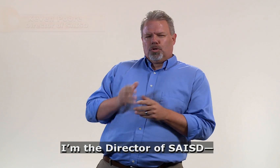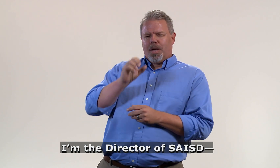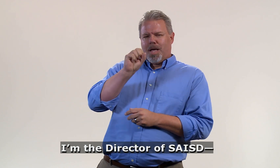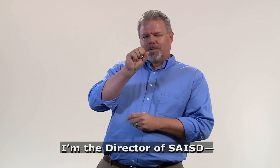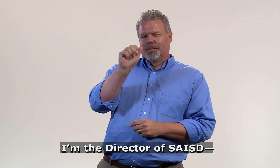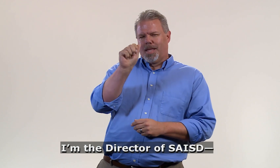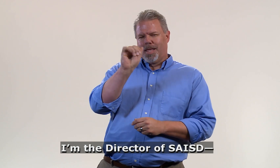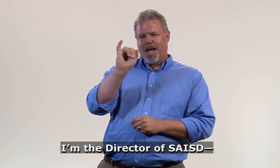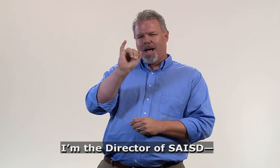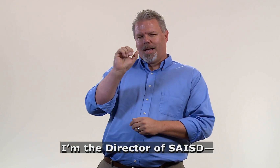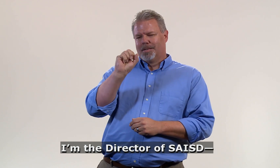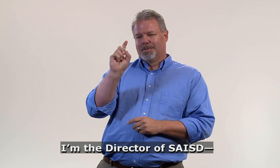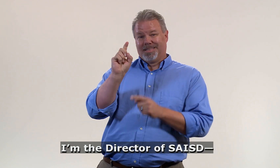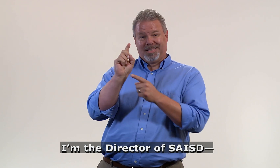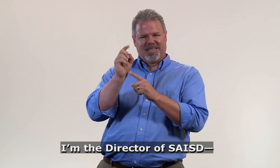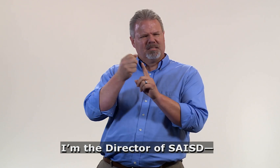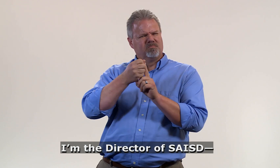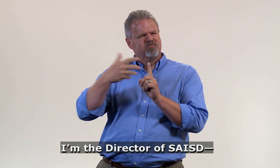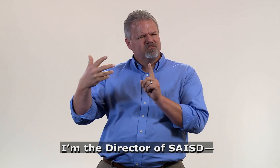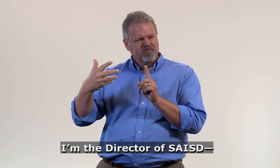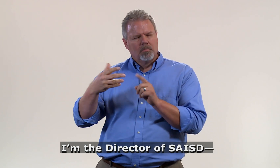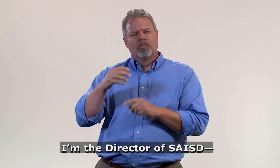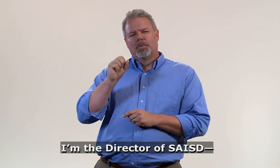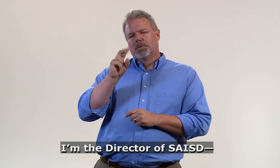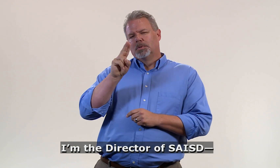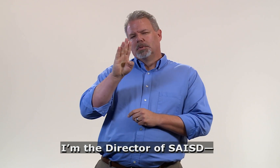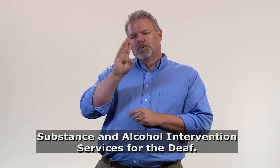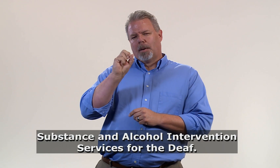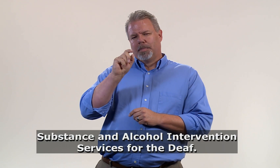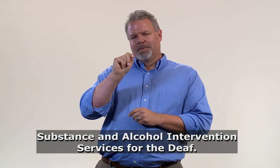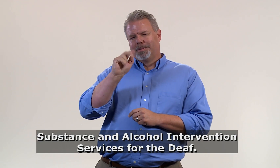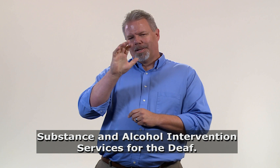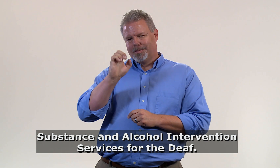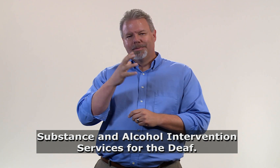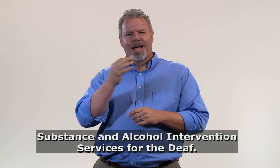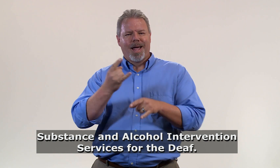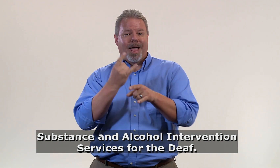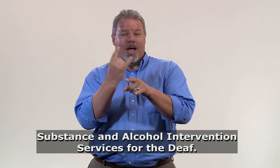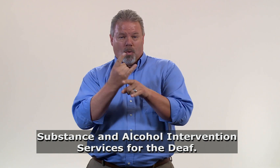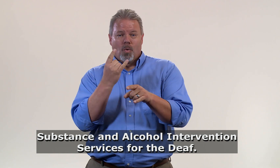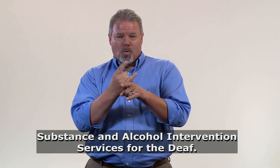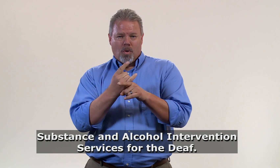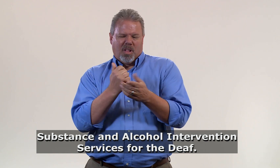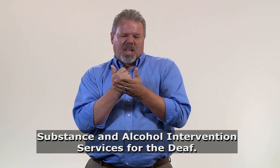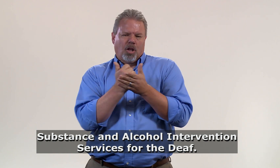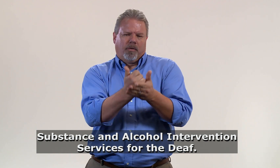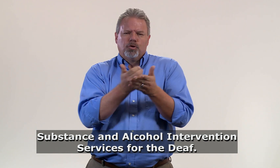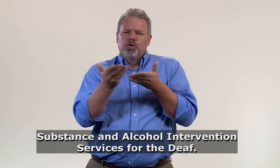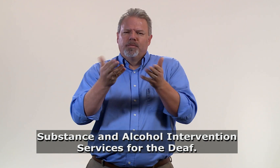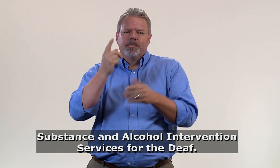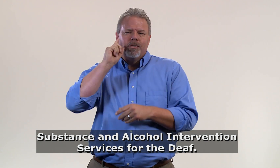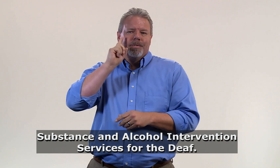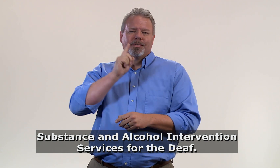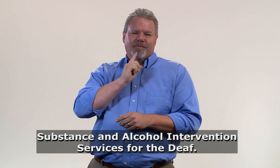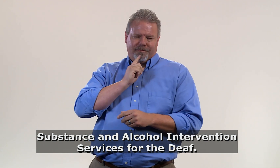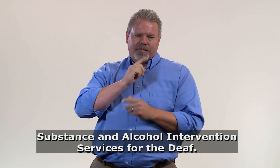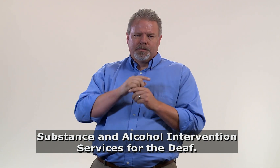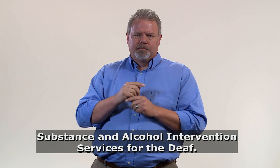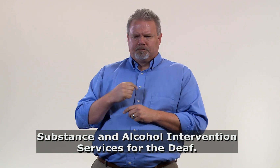I am the director of SAISD, Substance and Alcohol Intervention Services for the